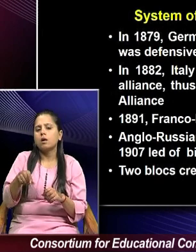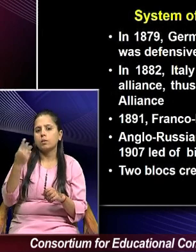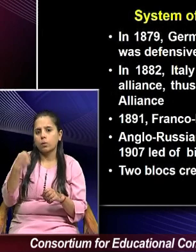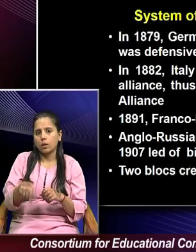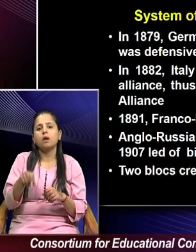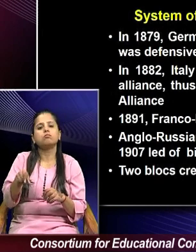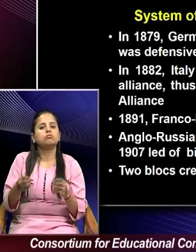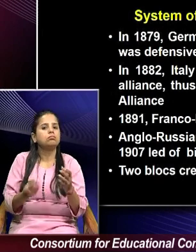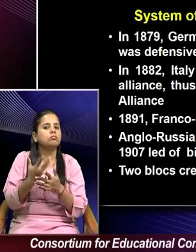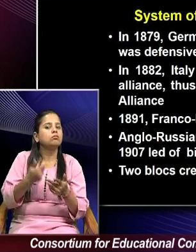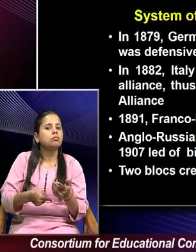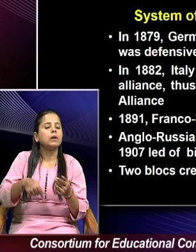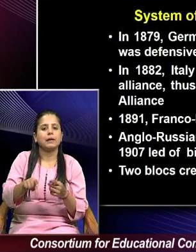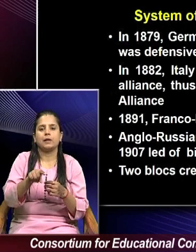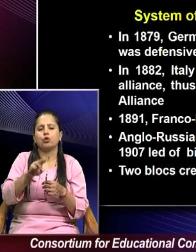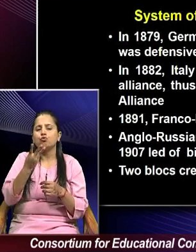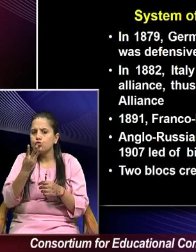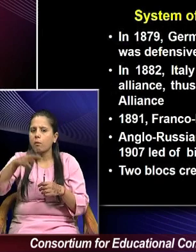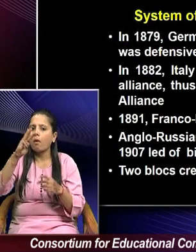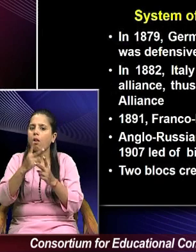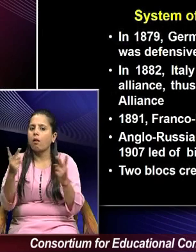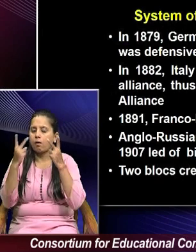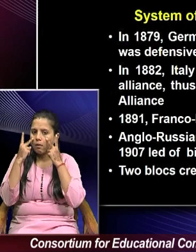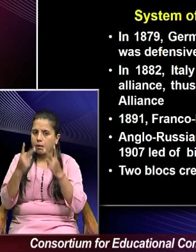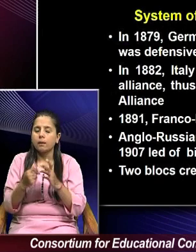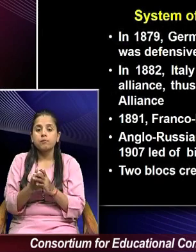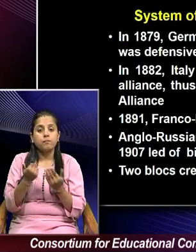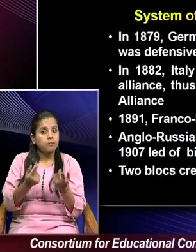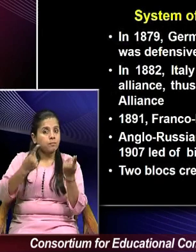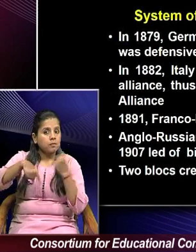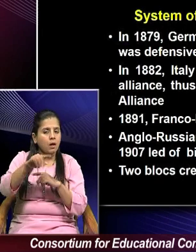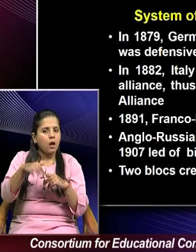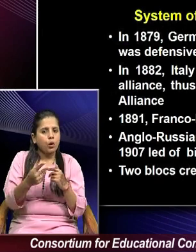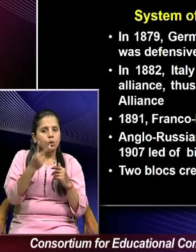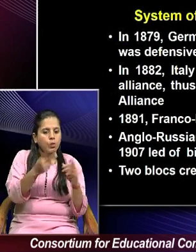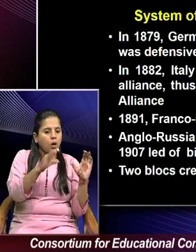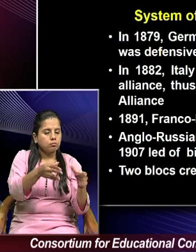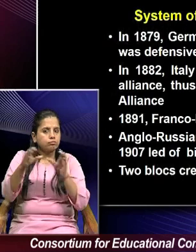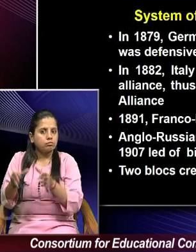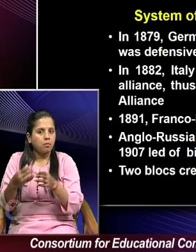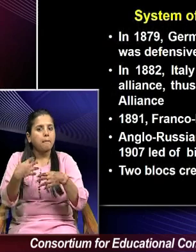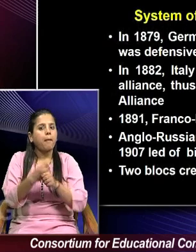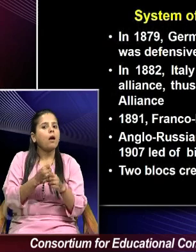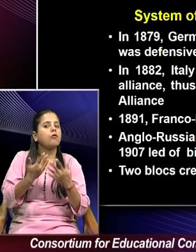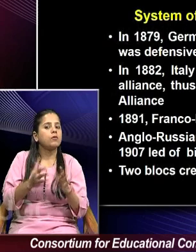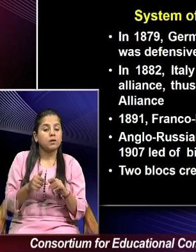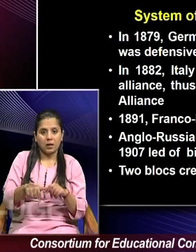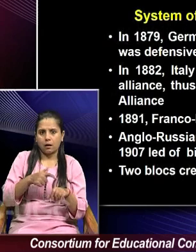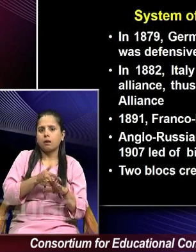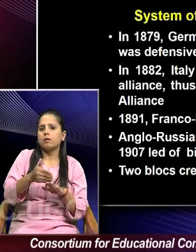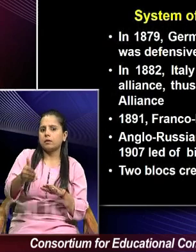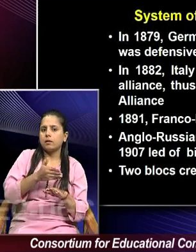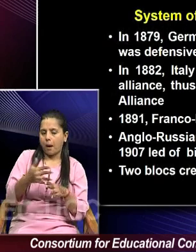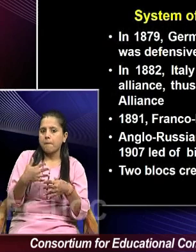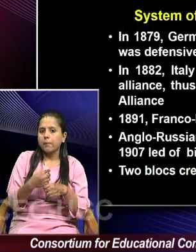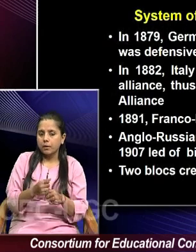the birth of Triple Entente. So in this way, how two blocks, they were being created during this time, and